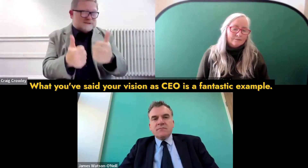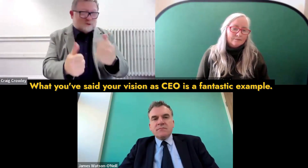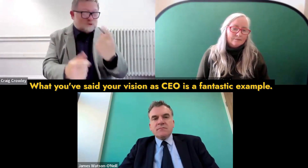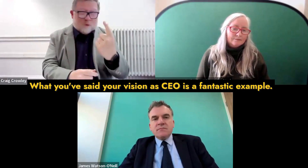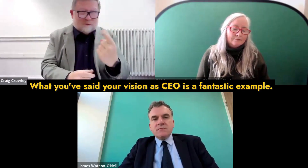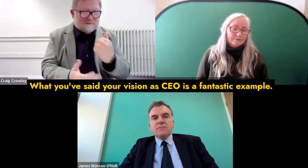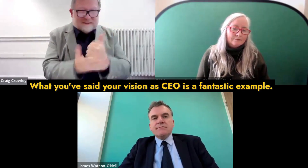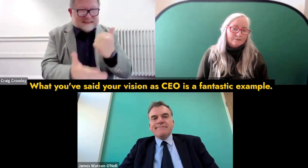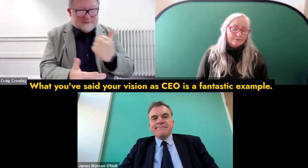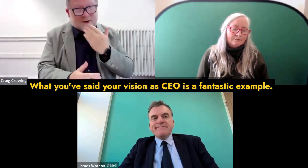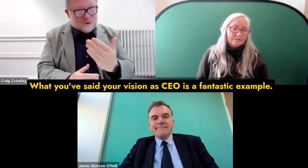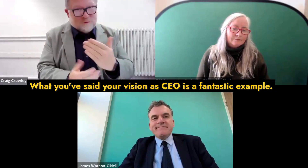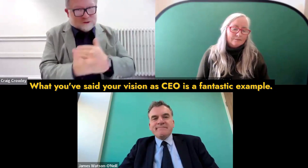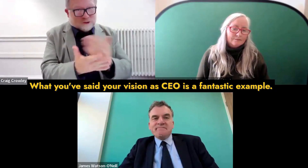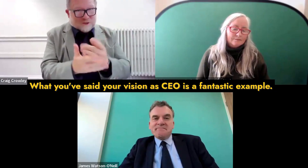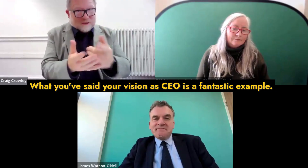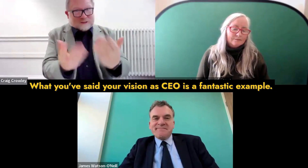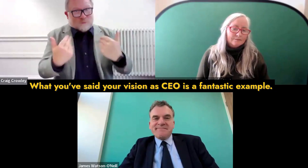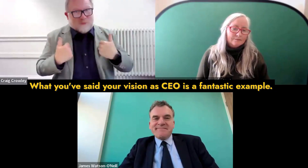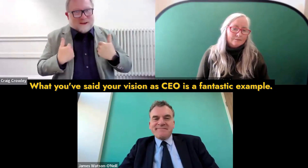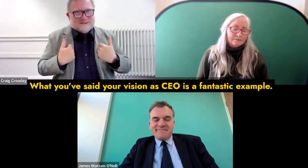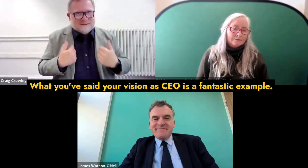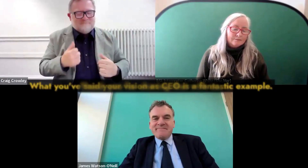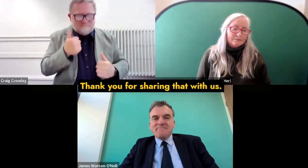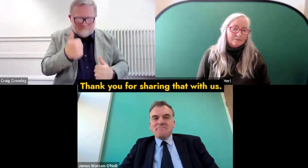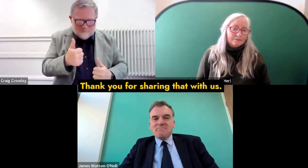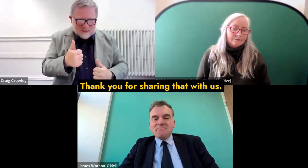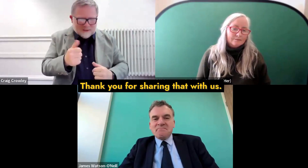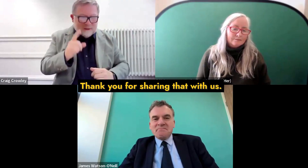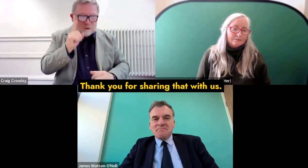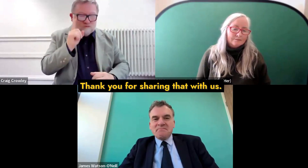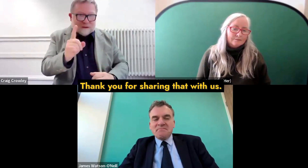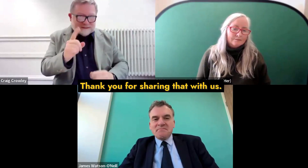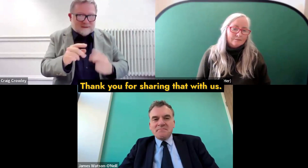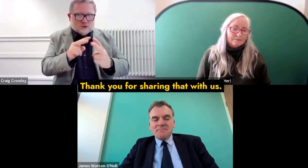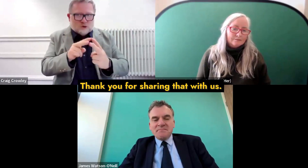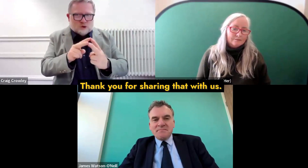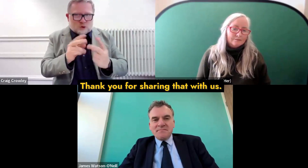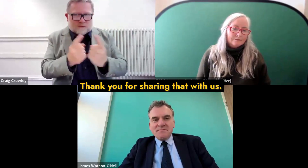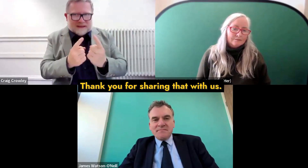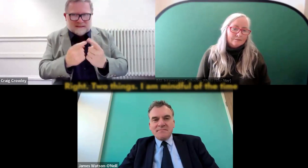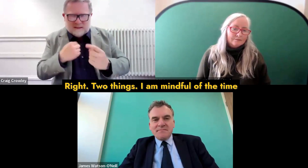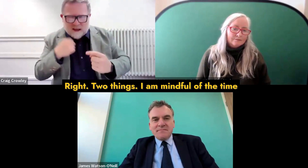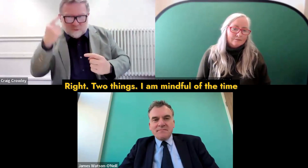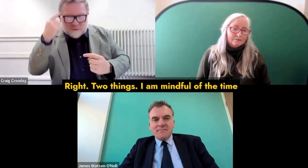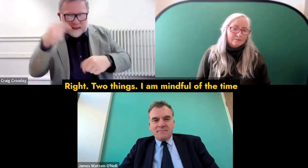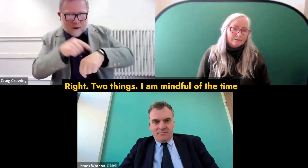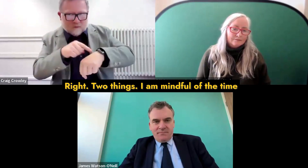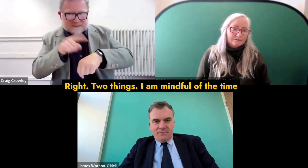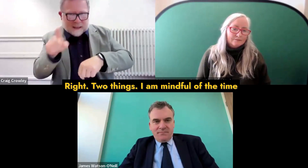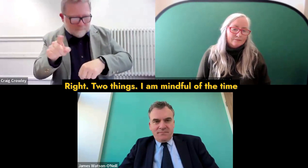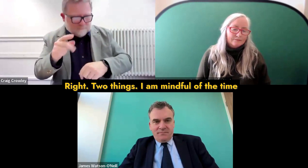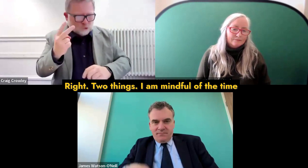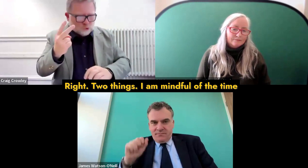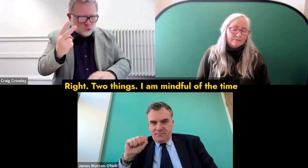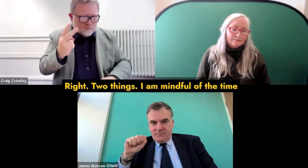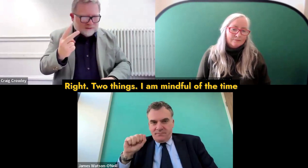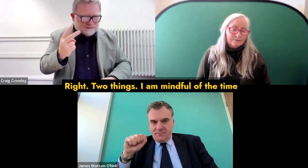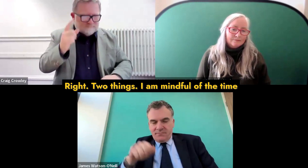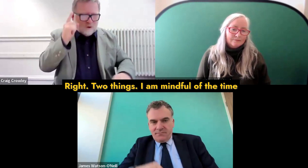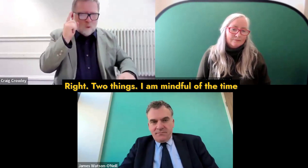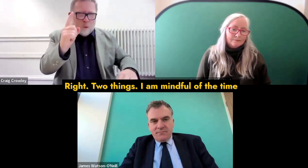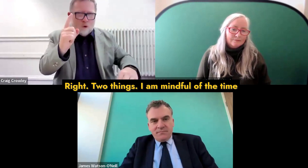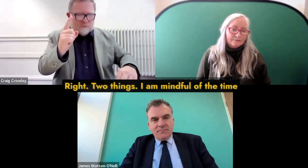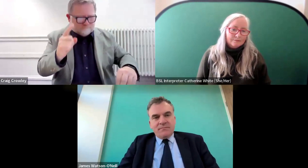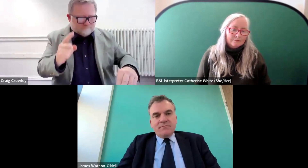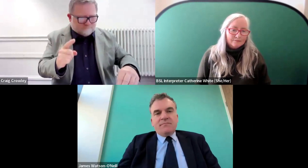vision as a CEO, is a fantastic example. Thank you for sharing that with us. Right, two things. I am mindful